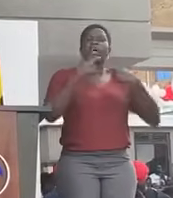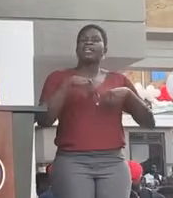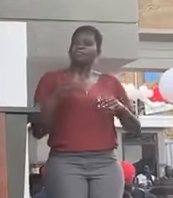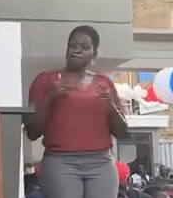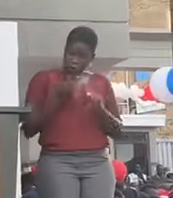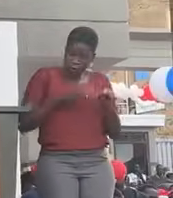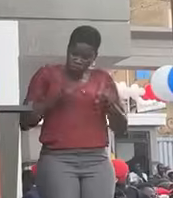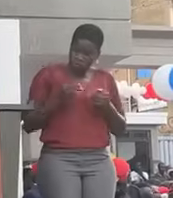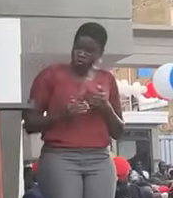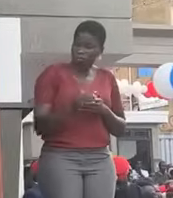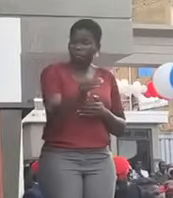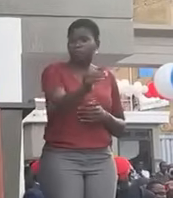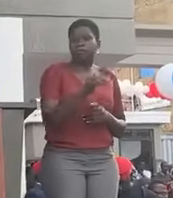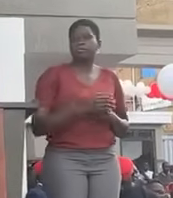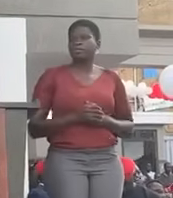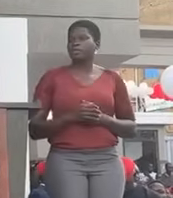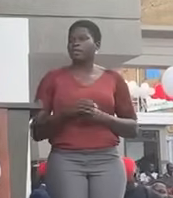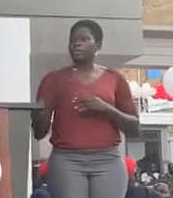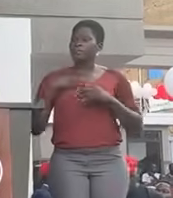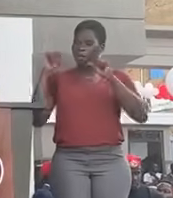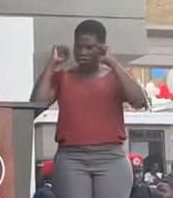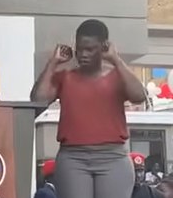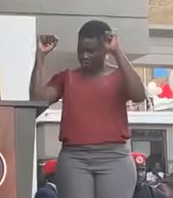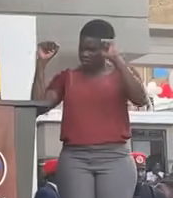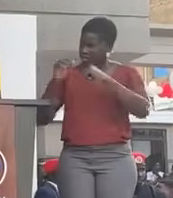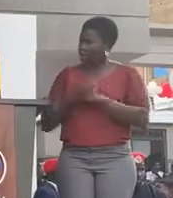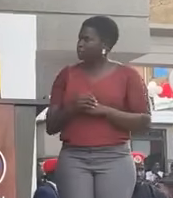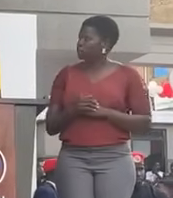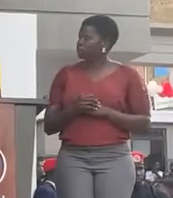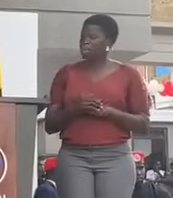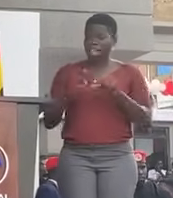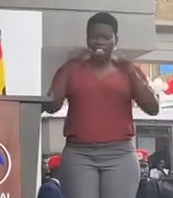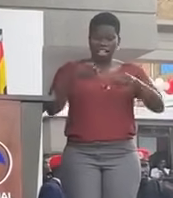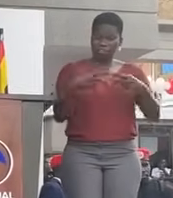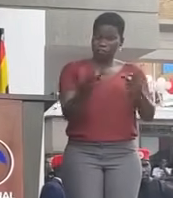work. Mr. President,